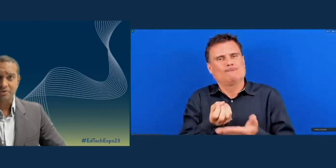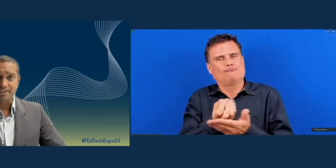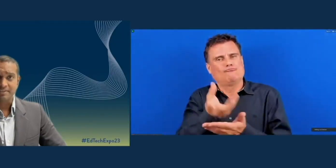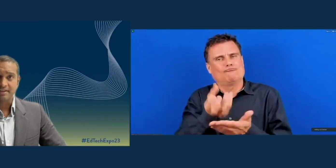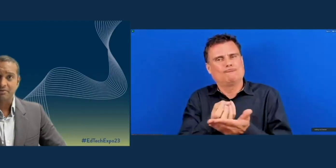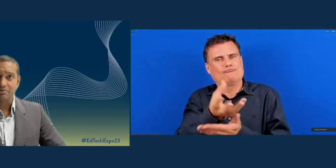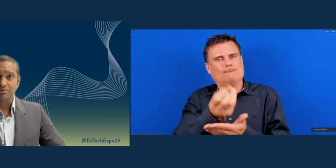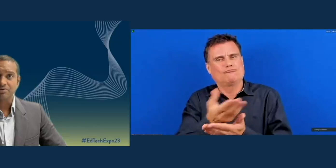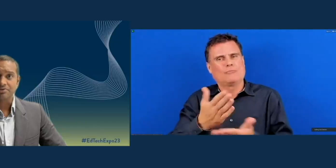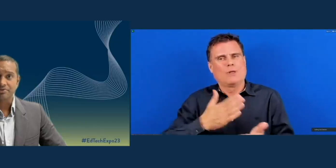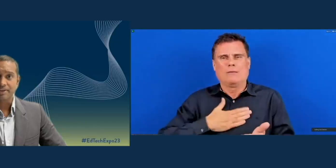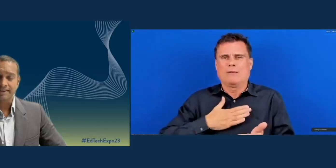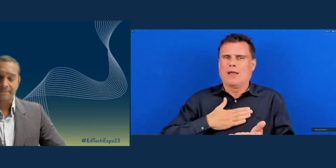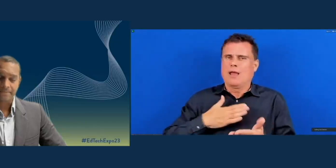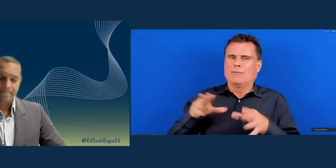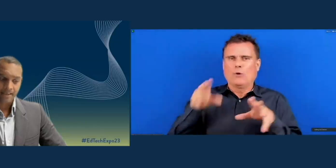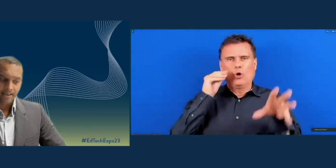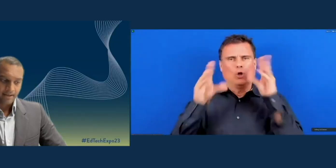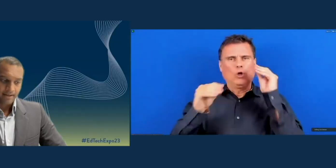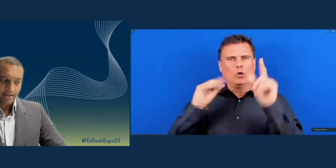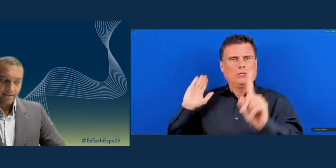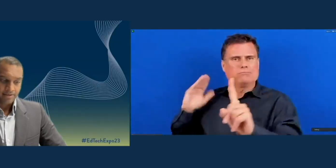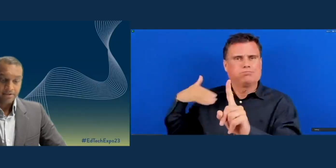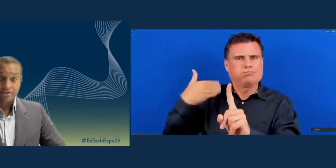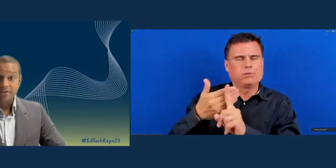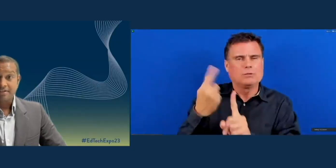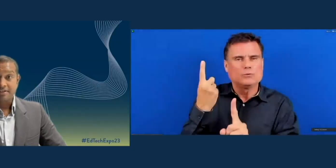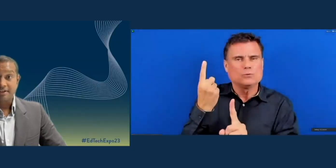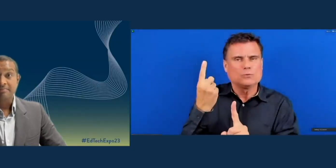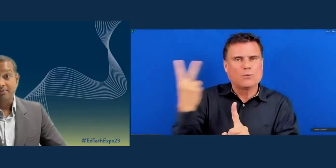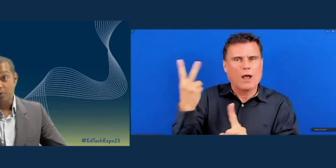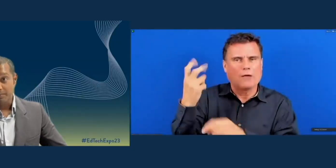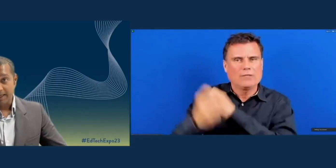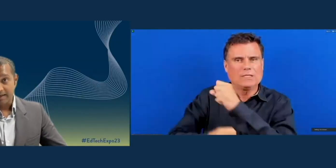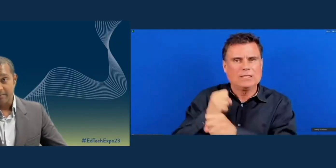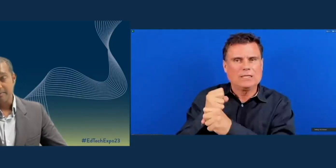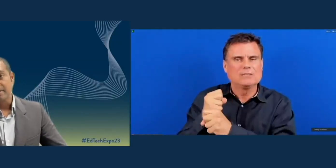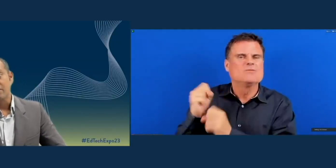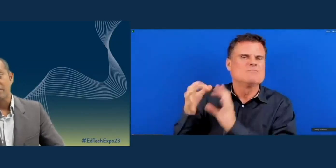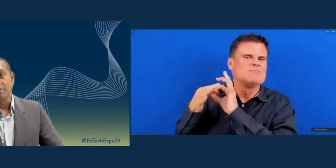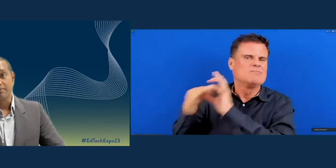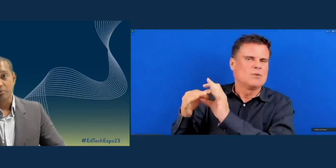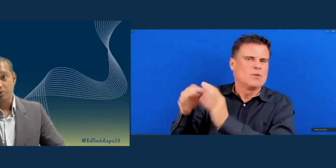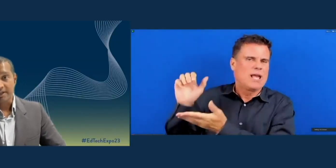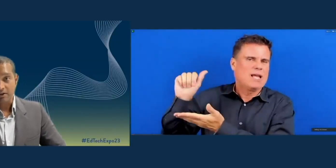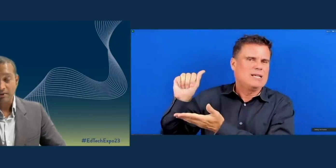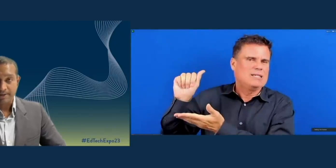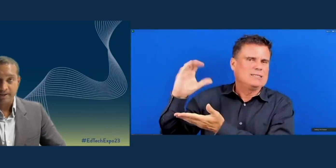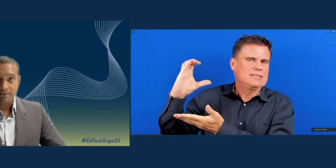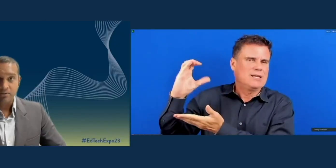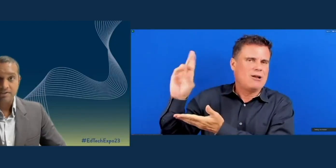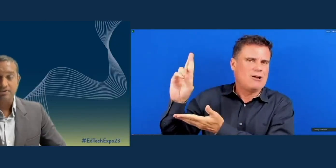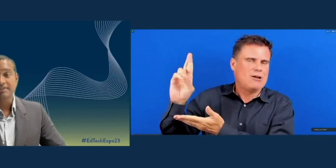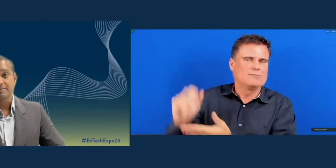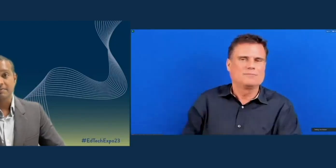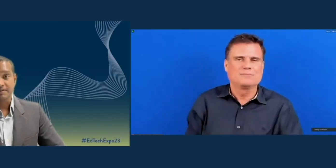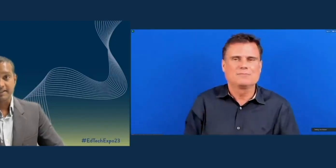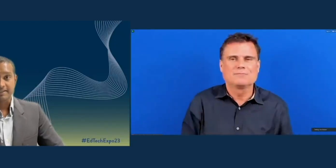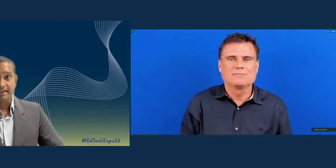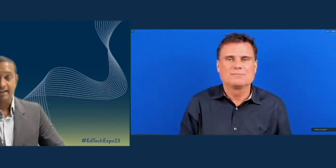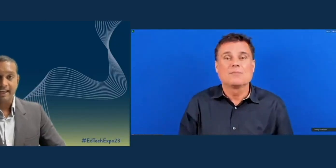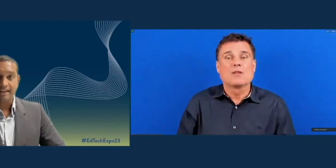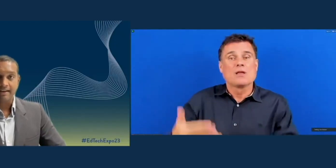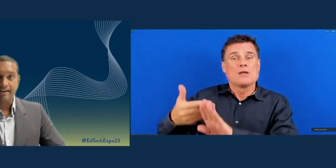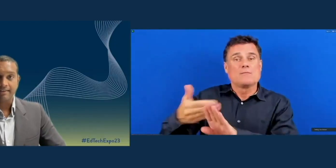years working together with All Children Reading. So Curious Learning, before it became a nonprofit working globally, was a research